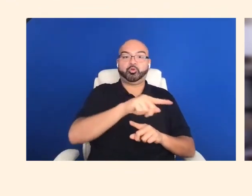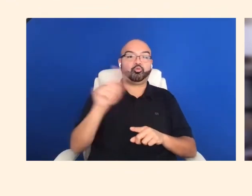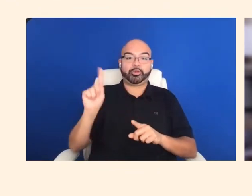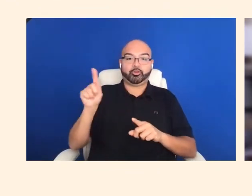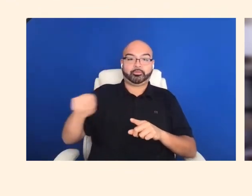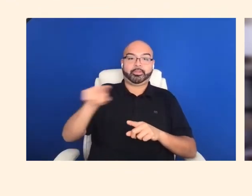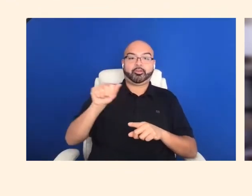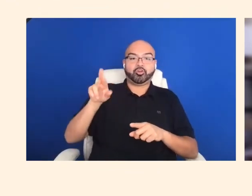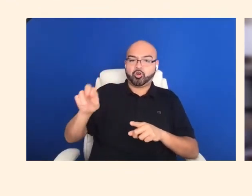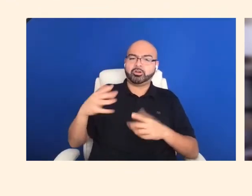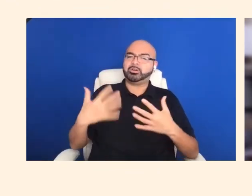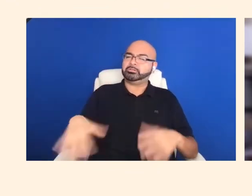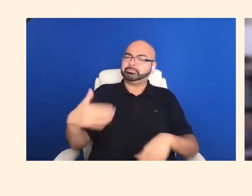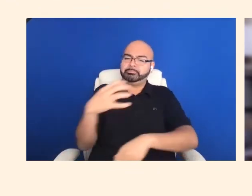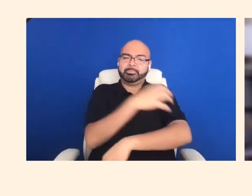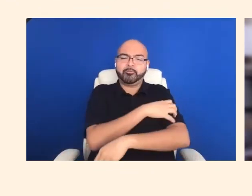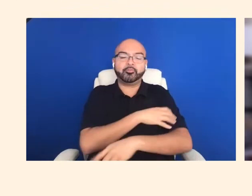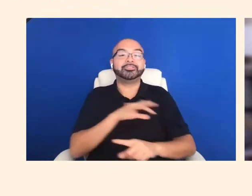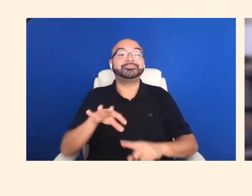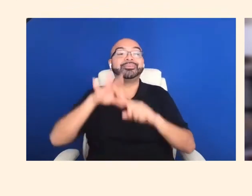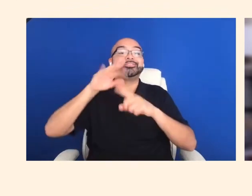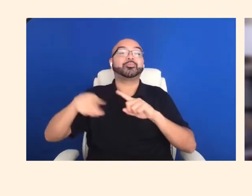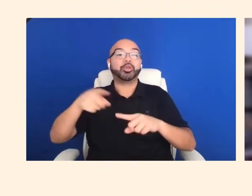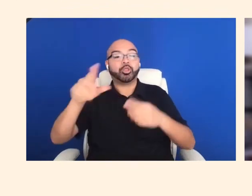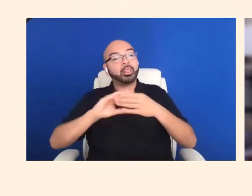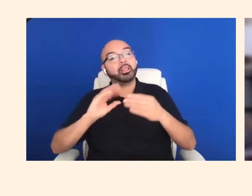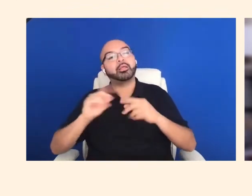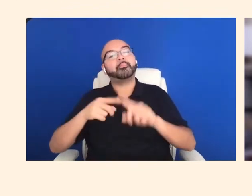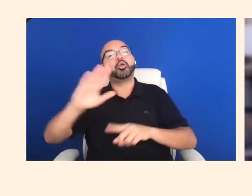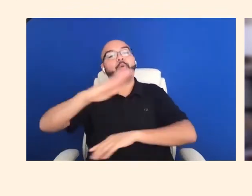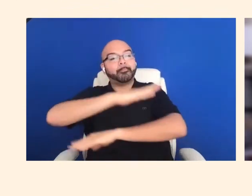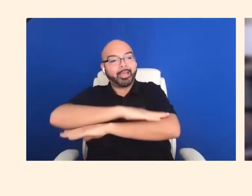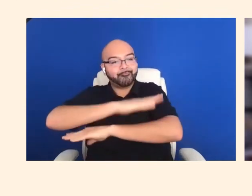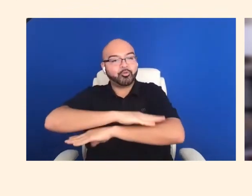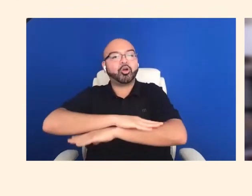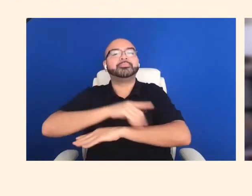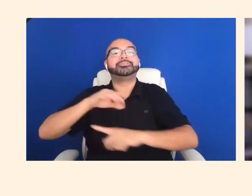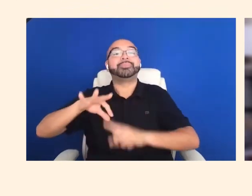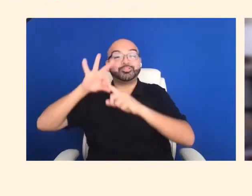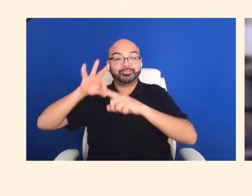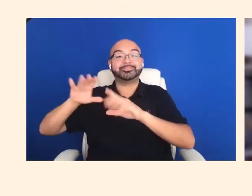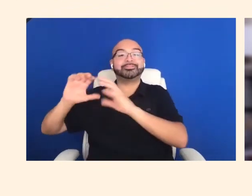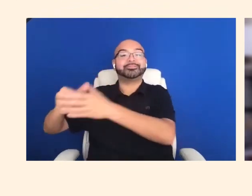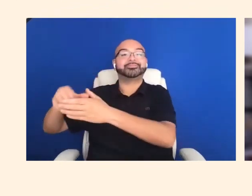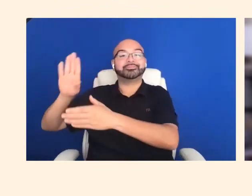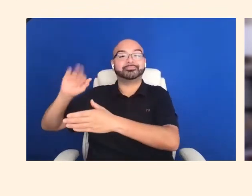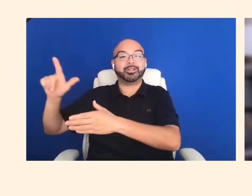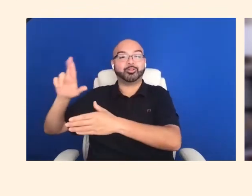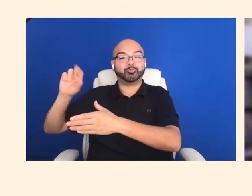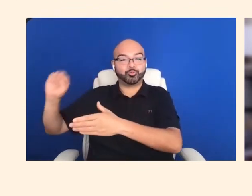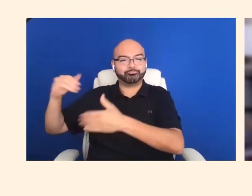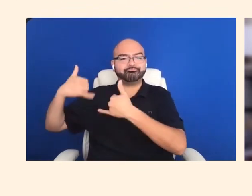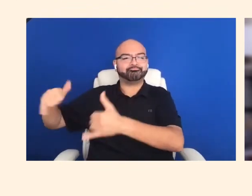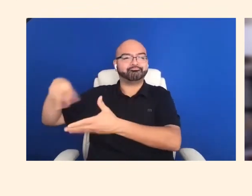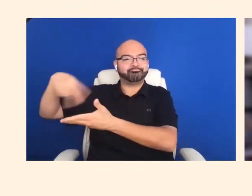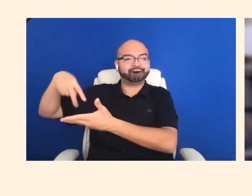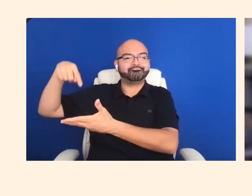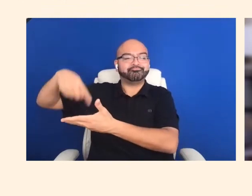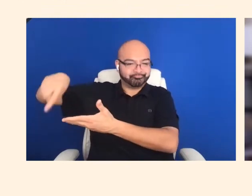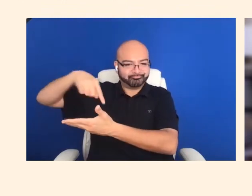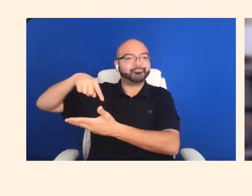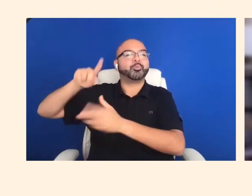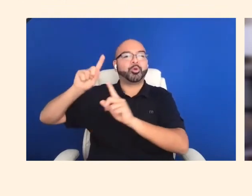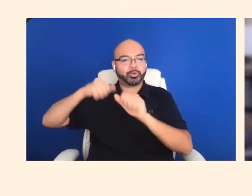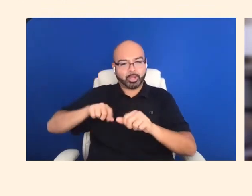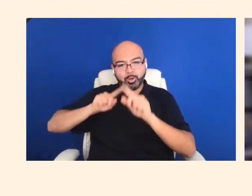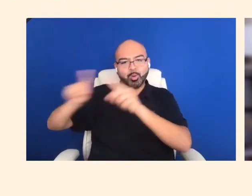about the platform that you have in ballroom, especially as you're out at these balls and being able to engage with community where they are